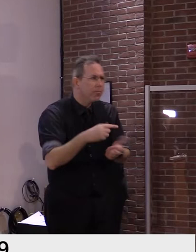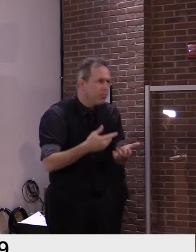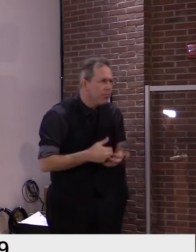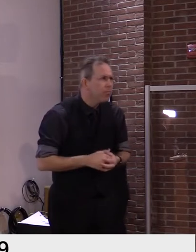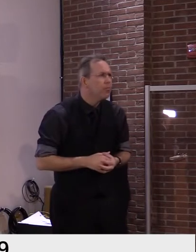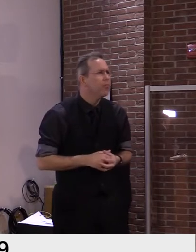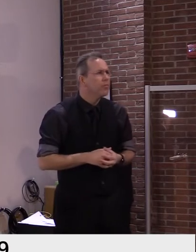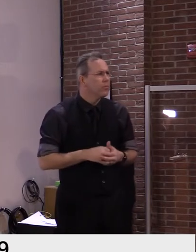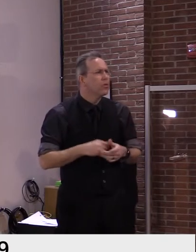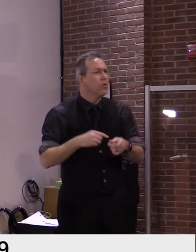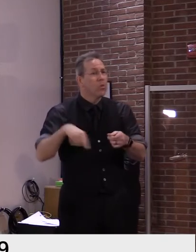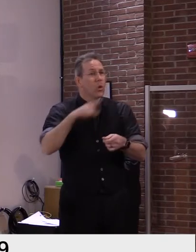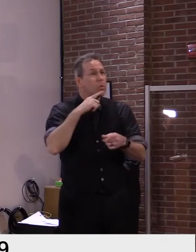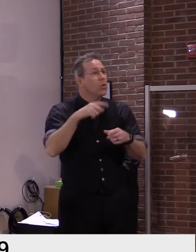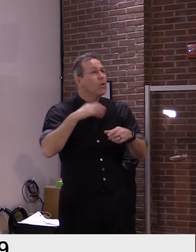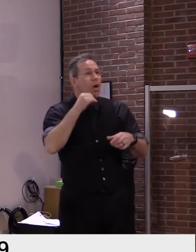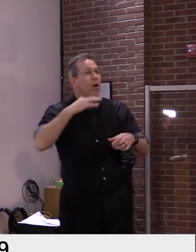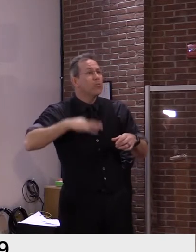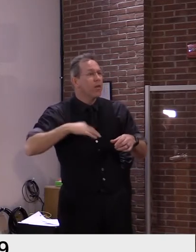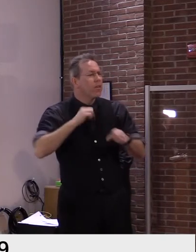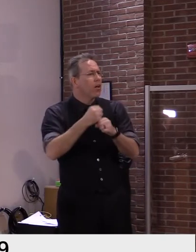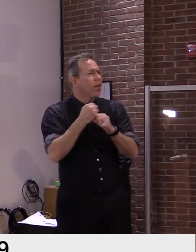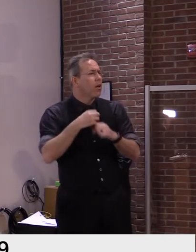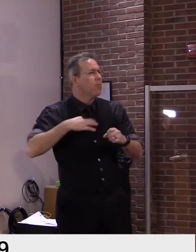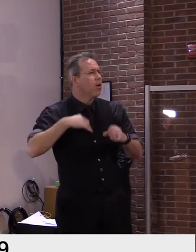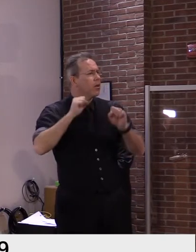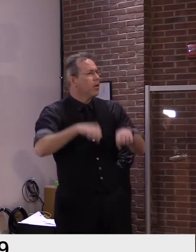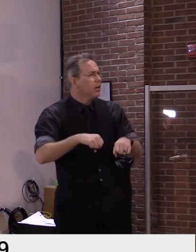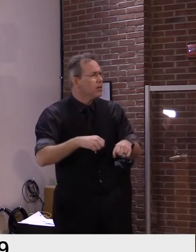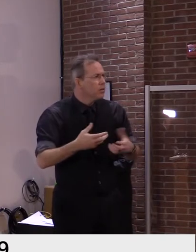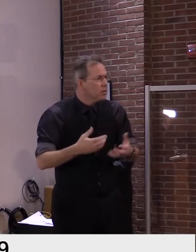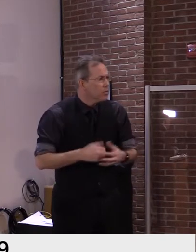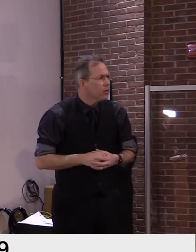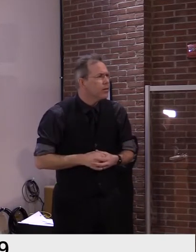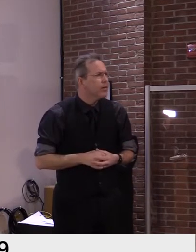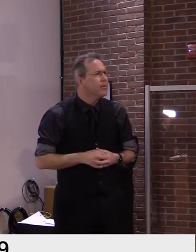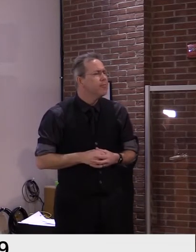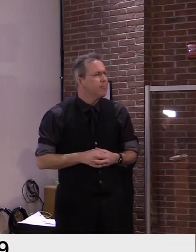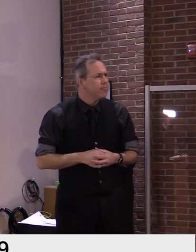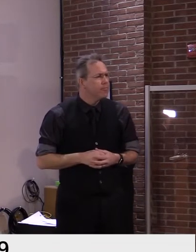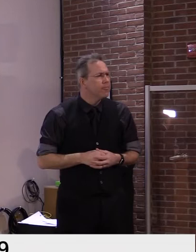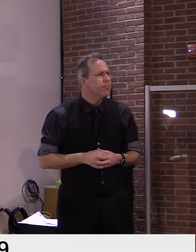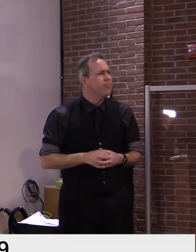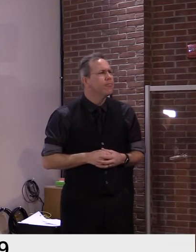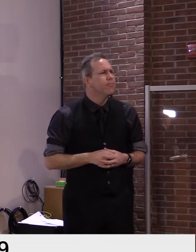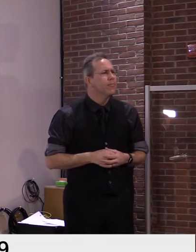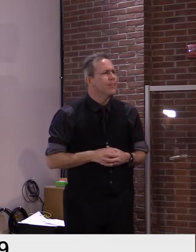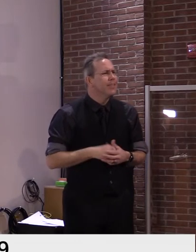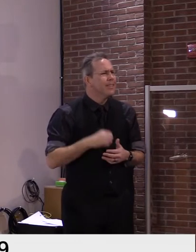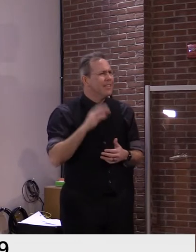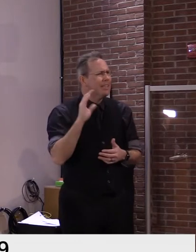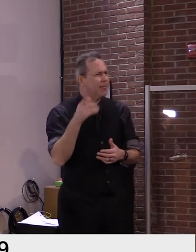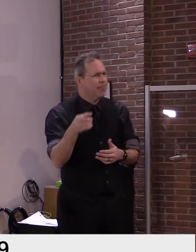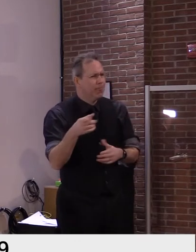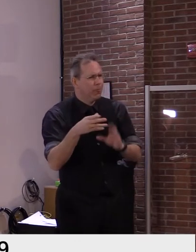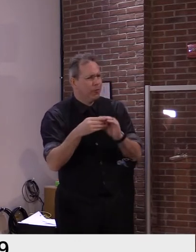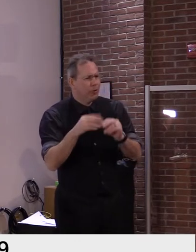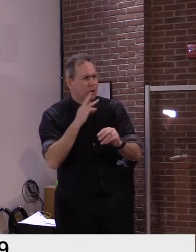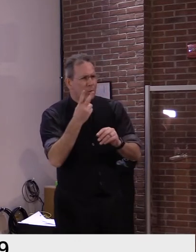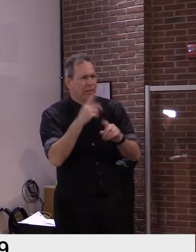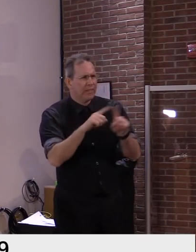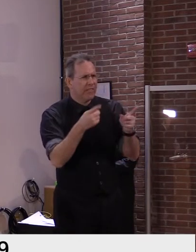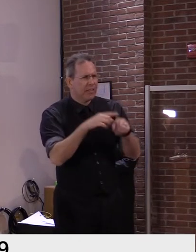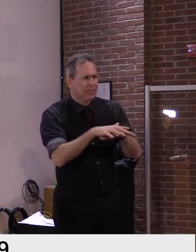thing again. I believe we're talking about two separate bills. There's a COVID relief bill in the